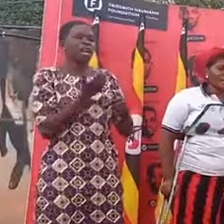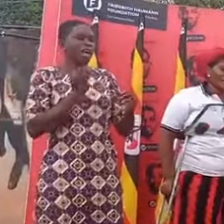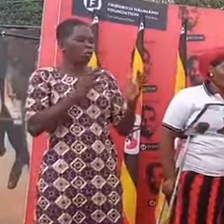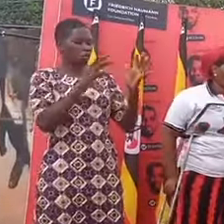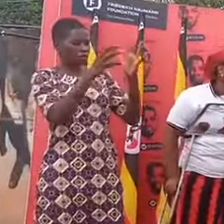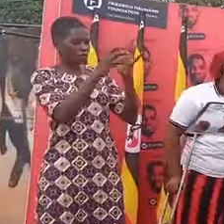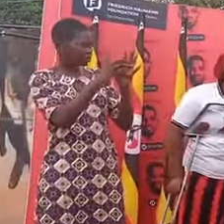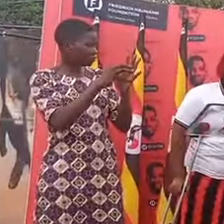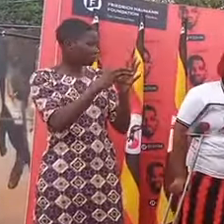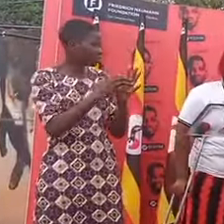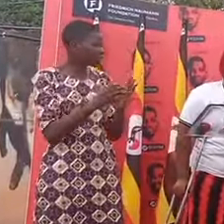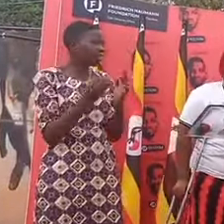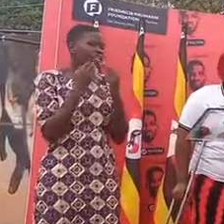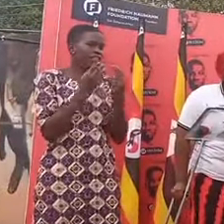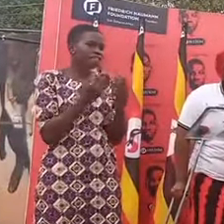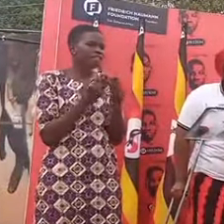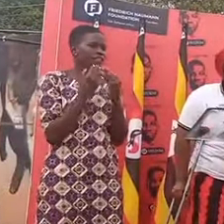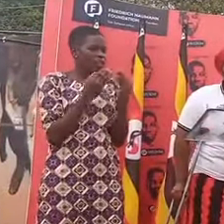symbol!